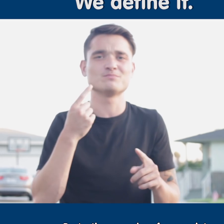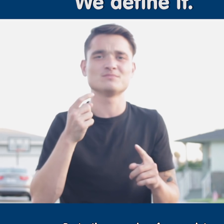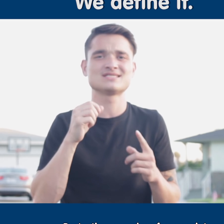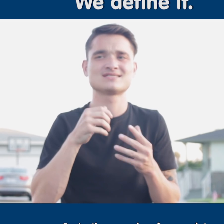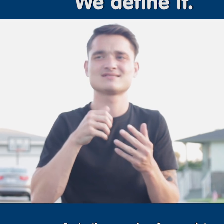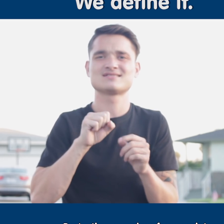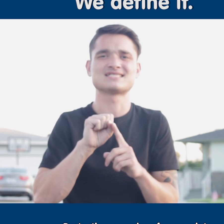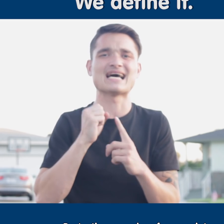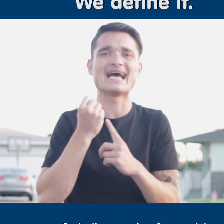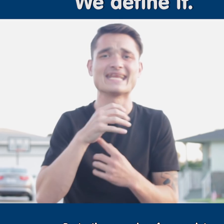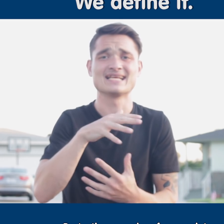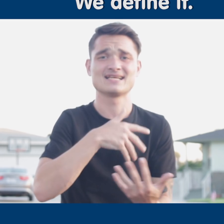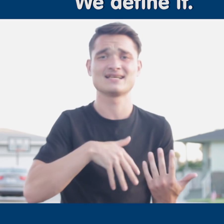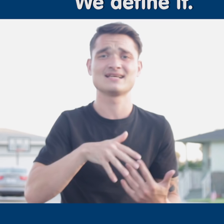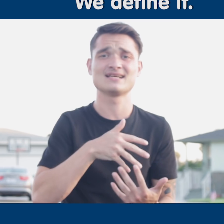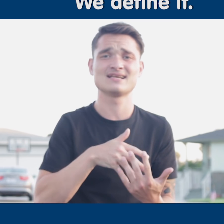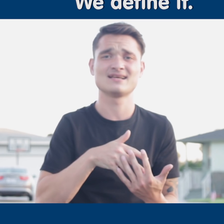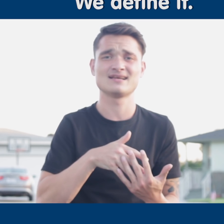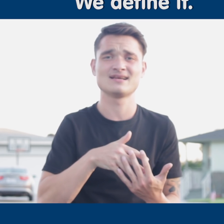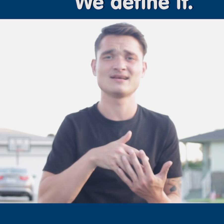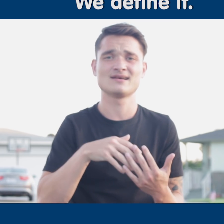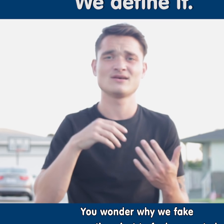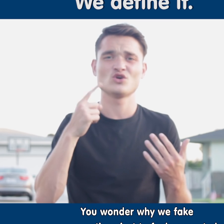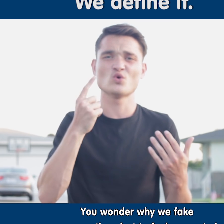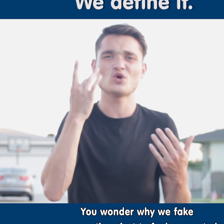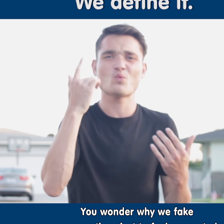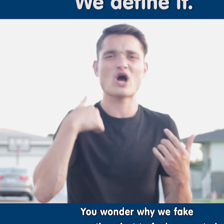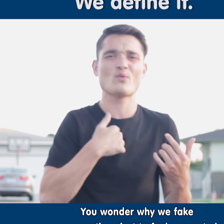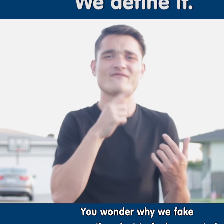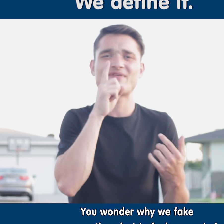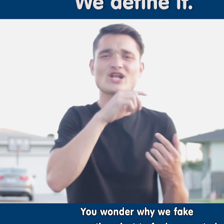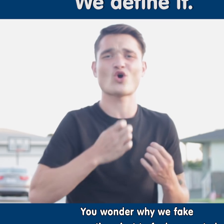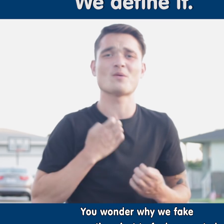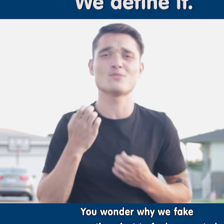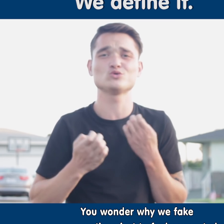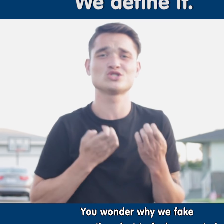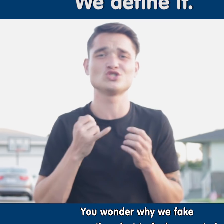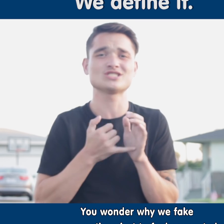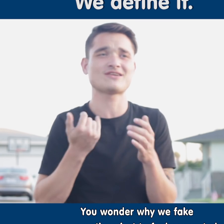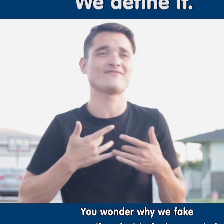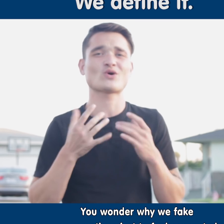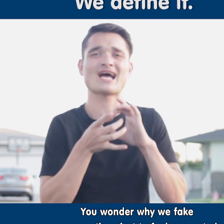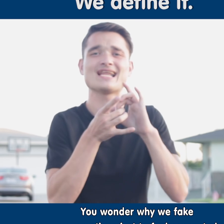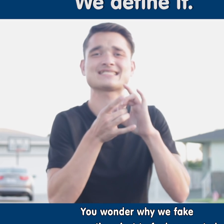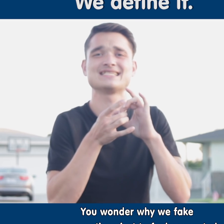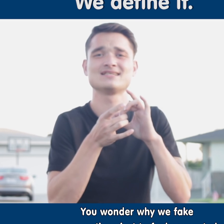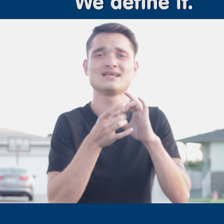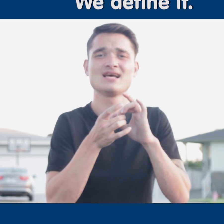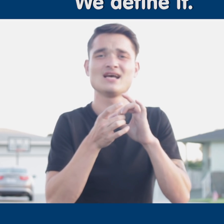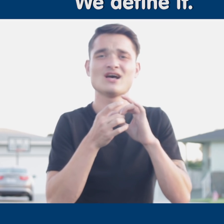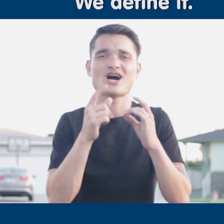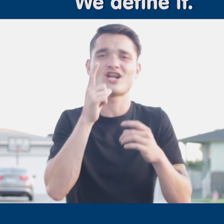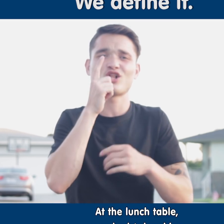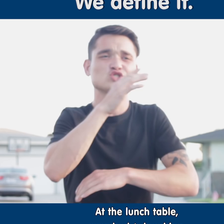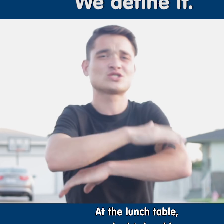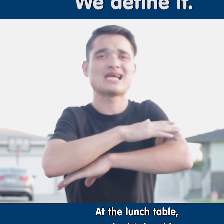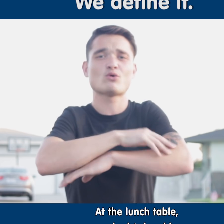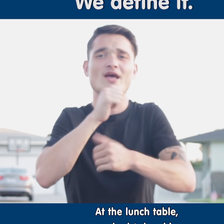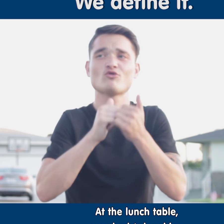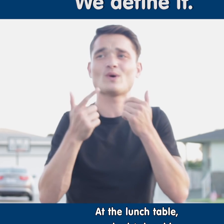from society. You wonder why we fake our emotions just to feel connected. Our lunch table, everybody's